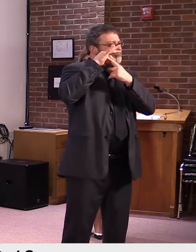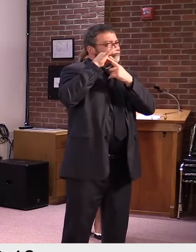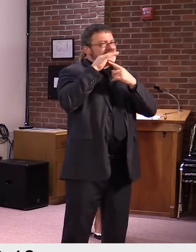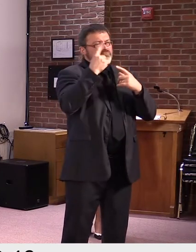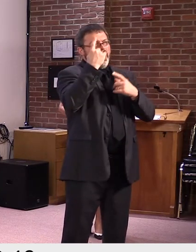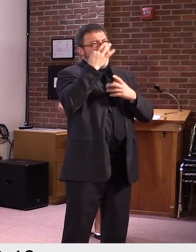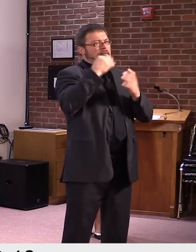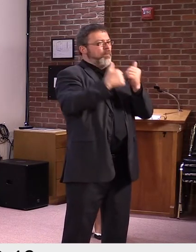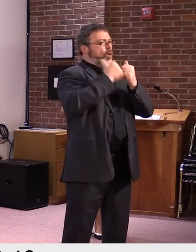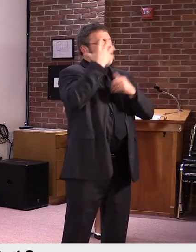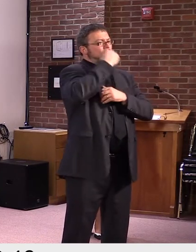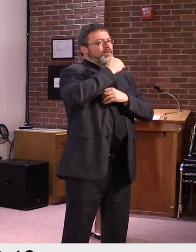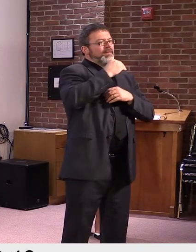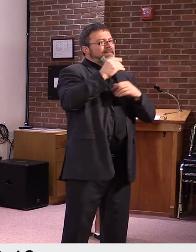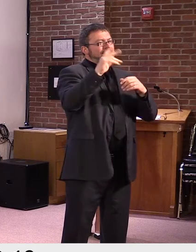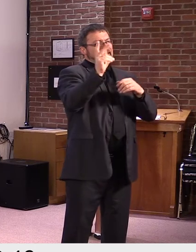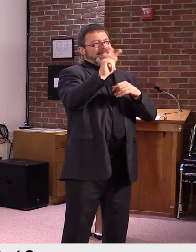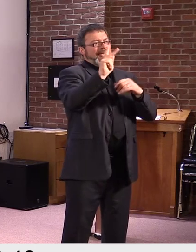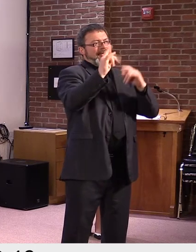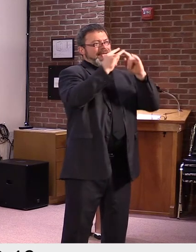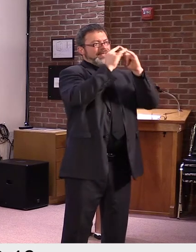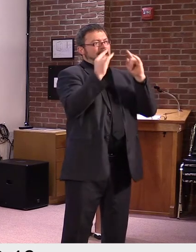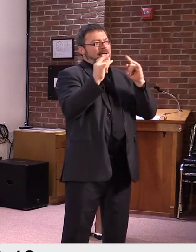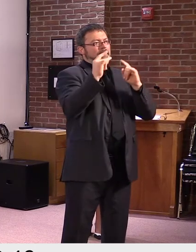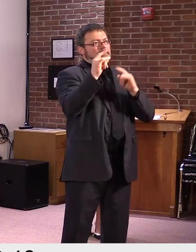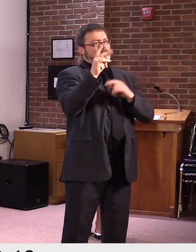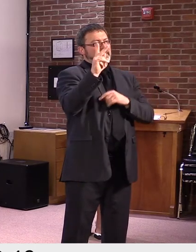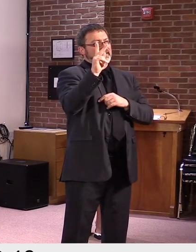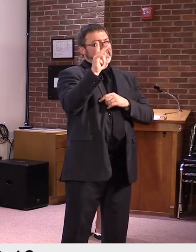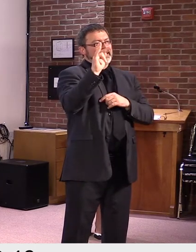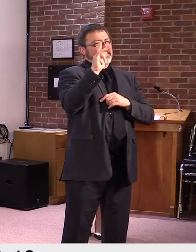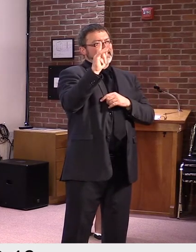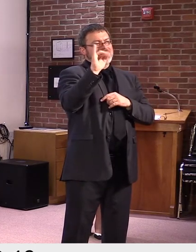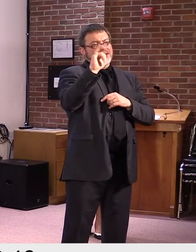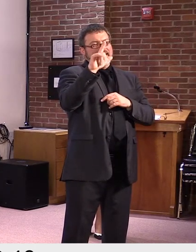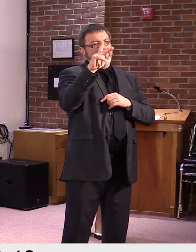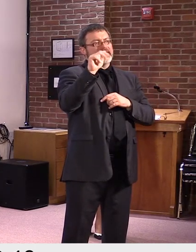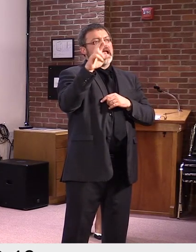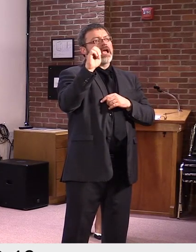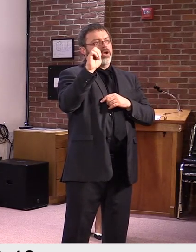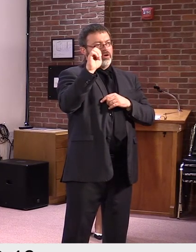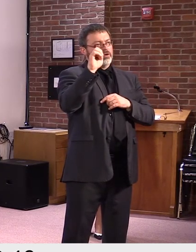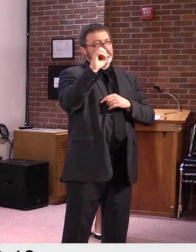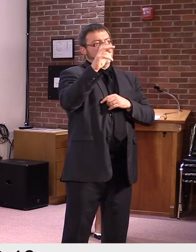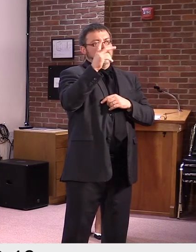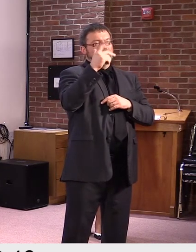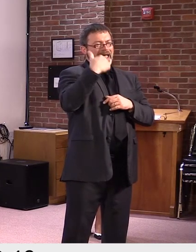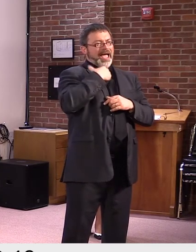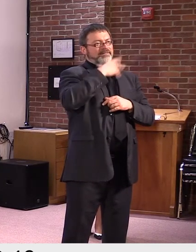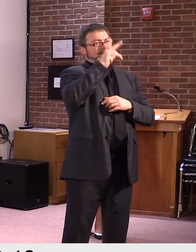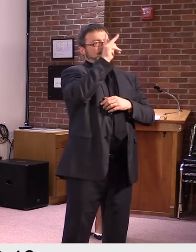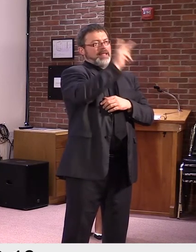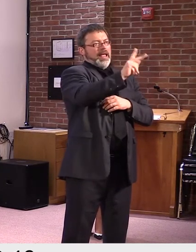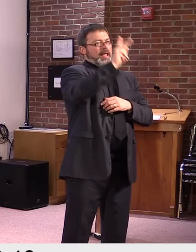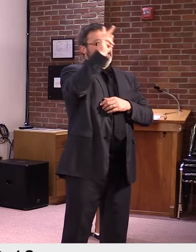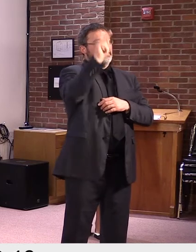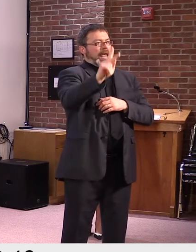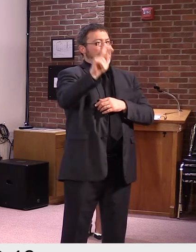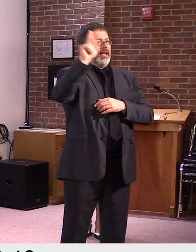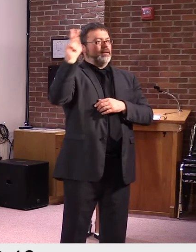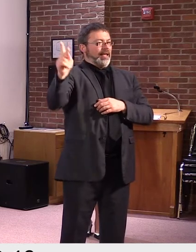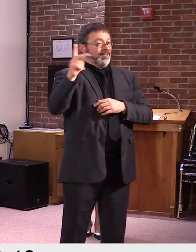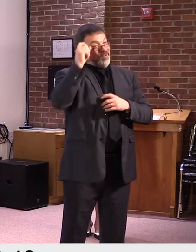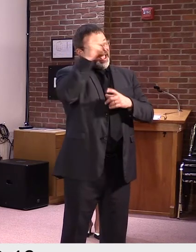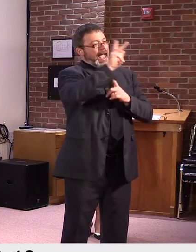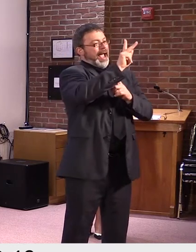with K. So we have three Ks in the name of one of our state parks. And I'm just curious if there's ever been any thought given